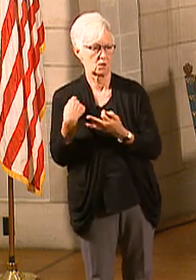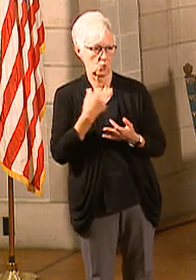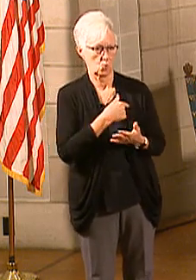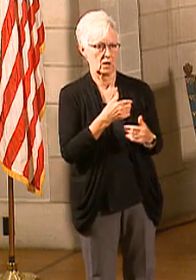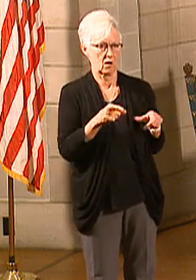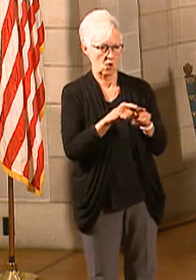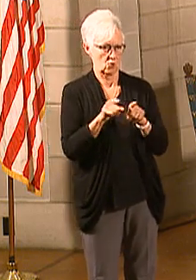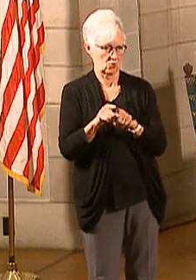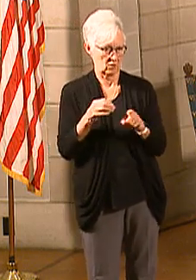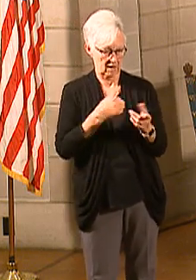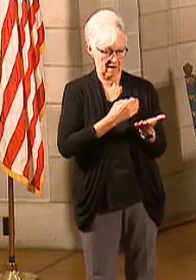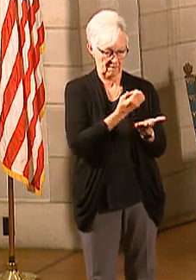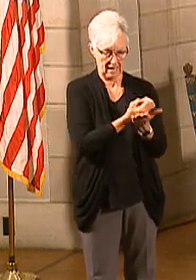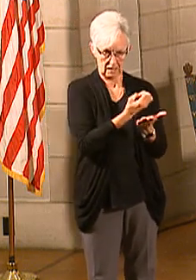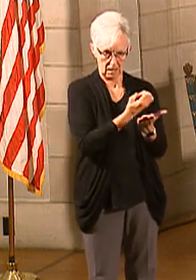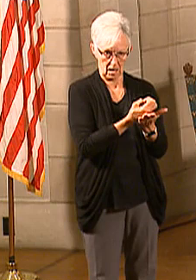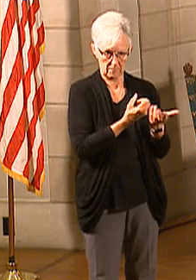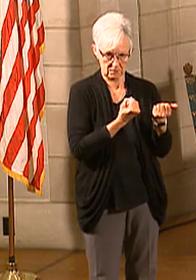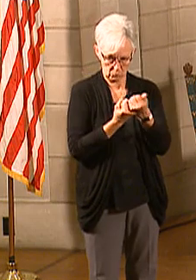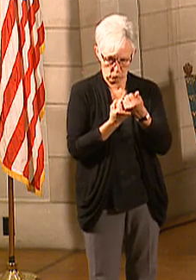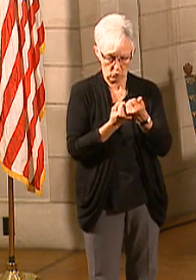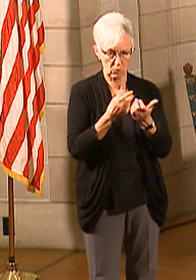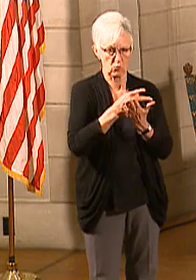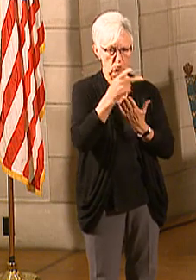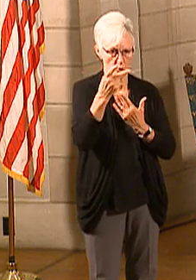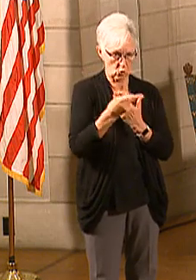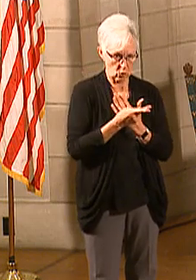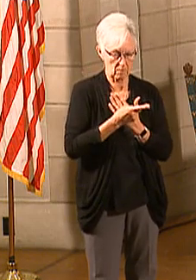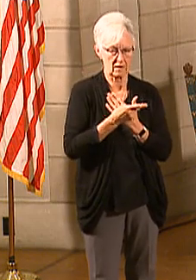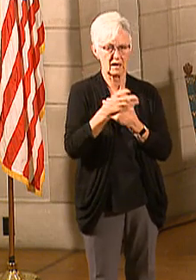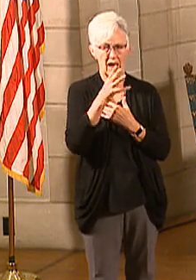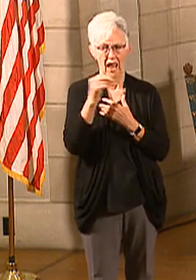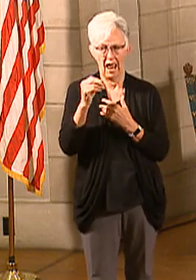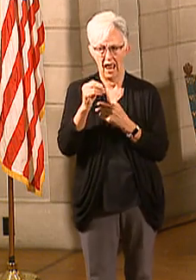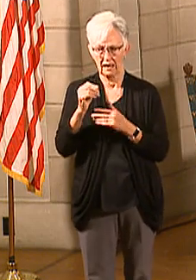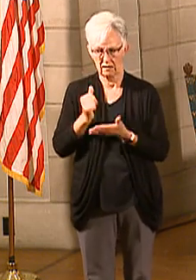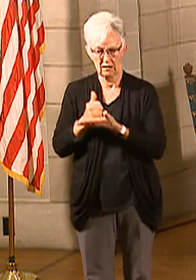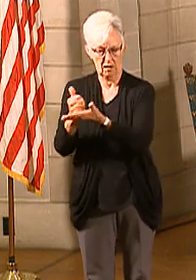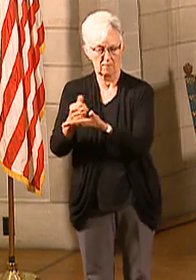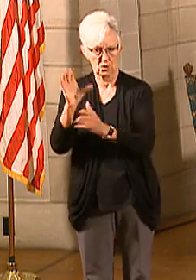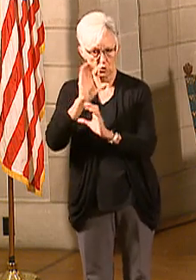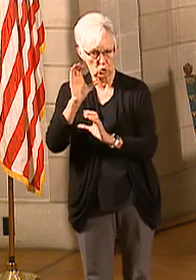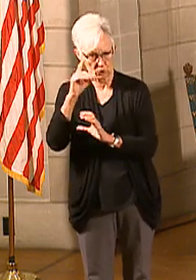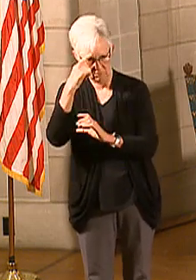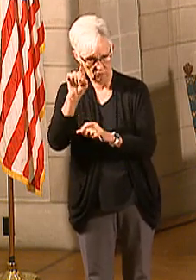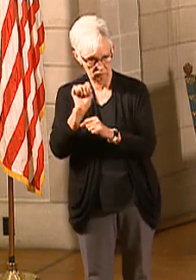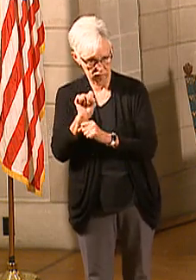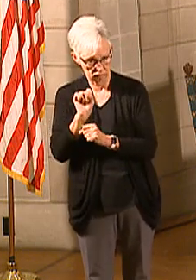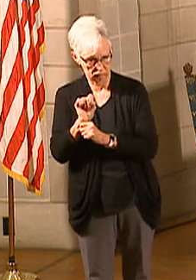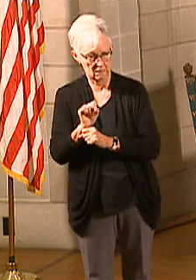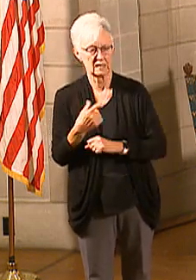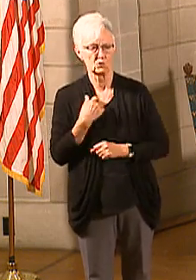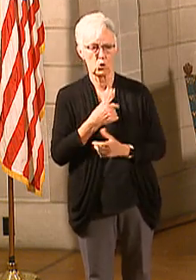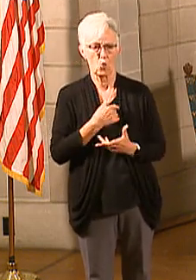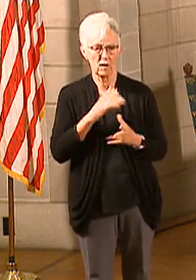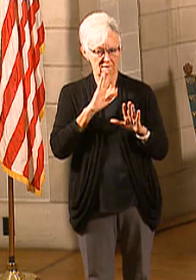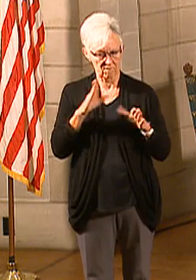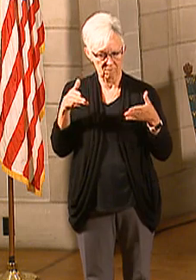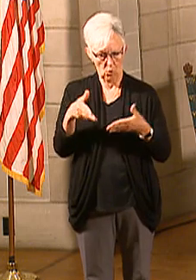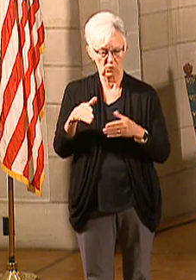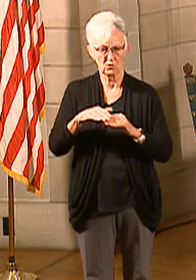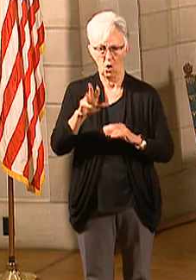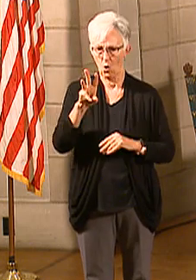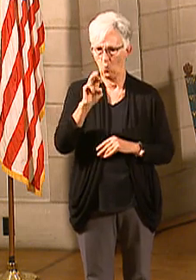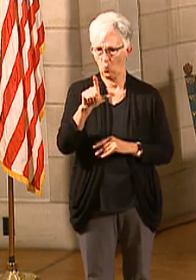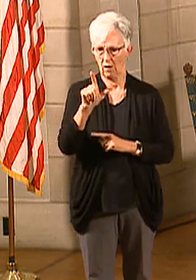and our employment readiness programs and employment and training. And so we are focused on well-being indicators for